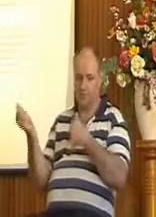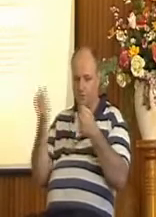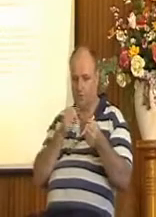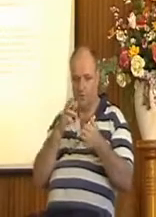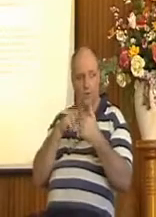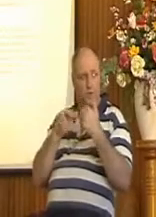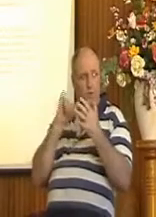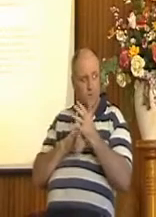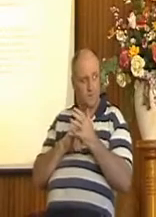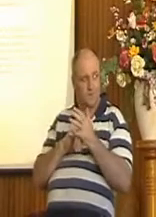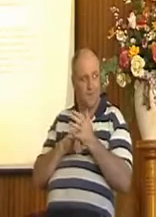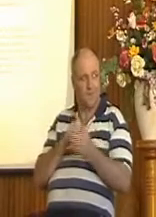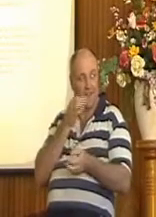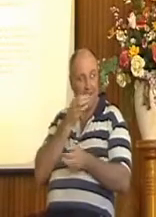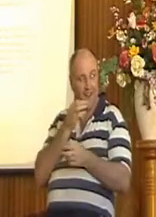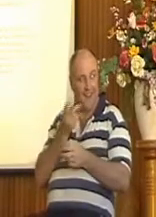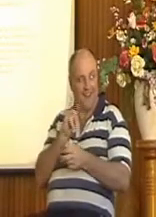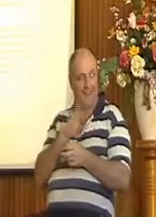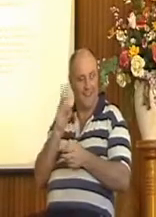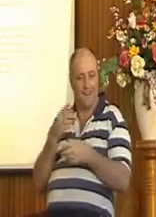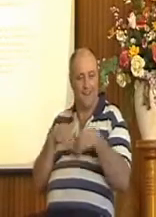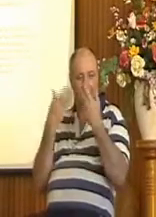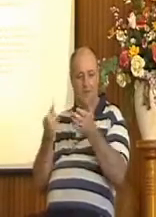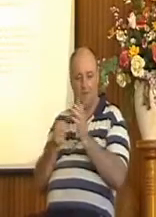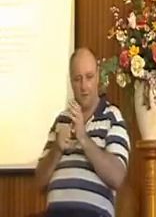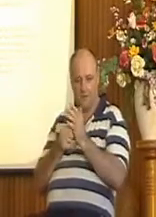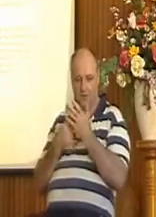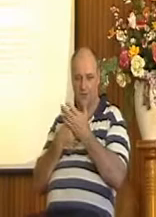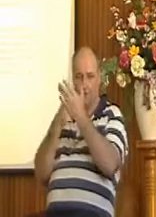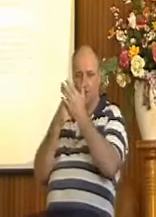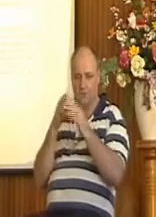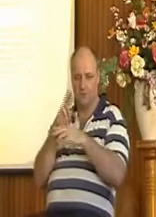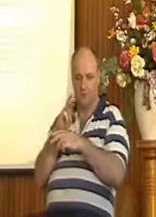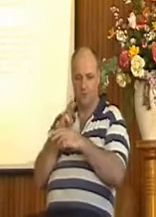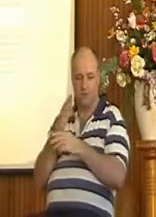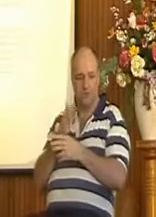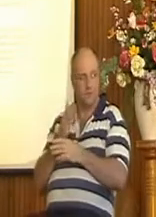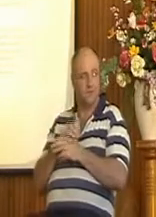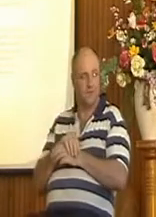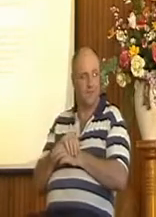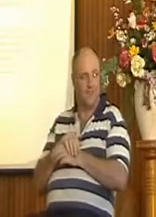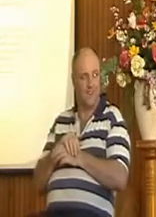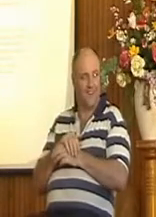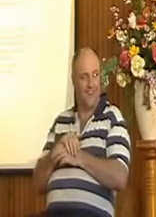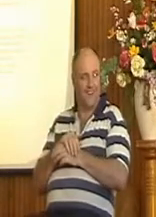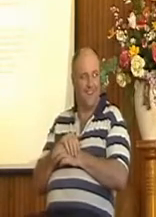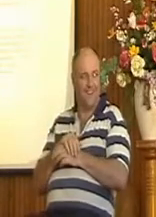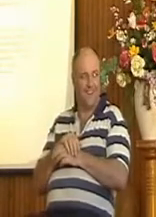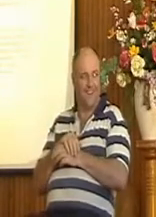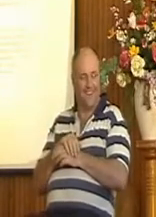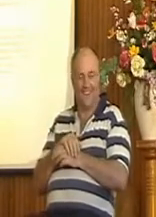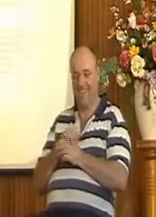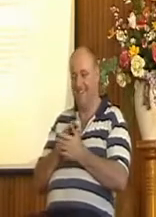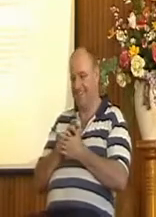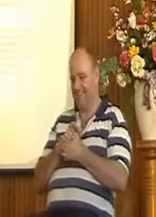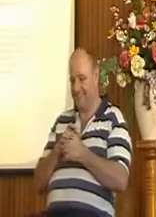they give him money. Marvellous. Every Christian worker loves to be a partaker of the